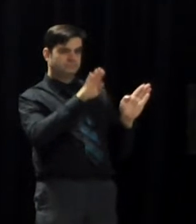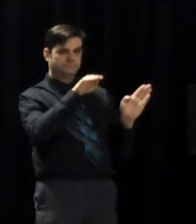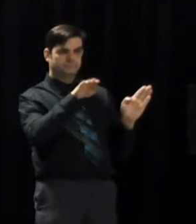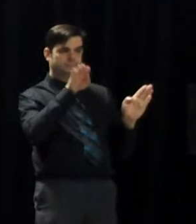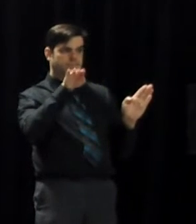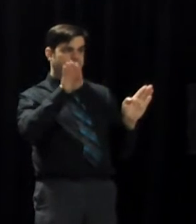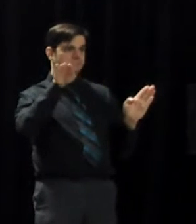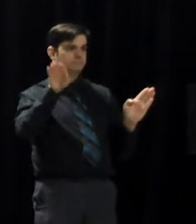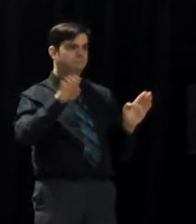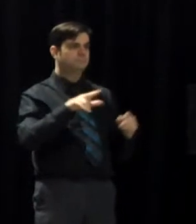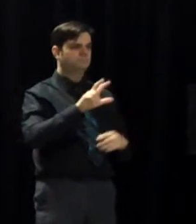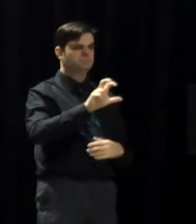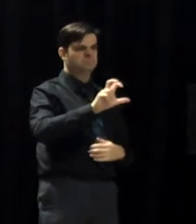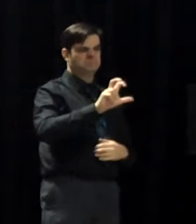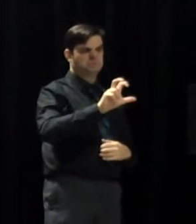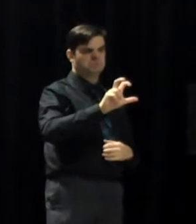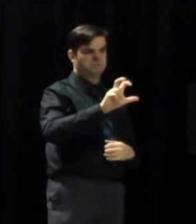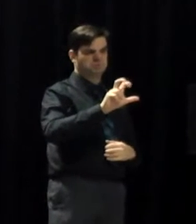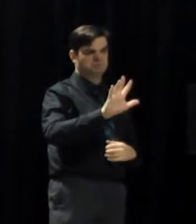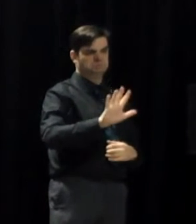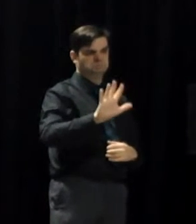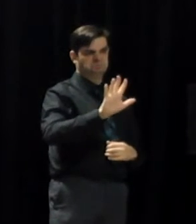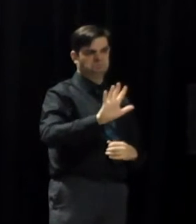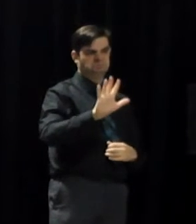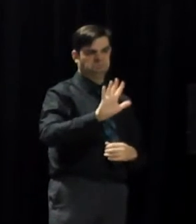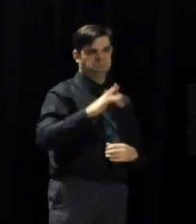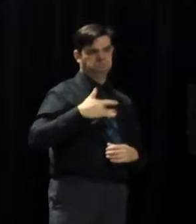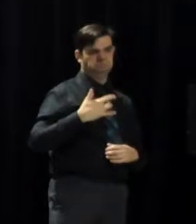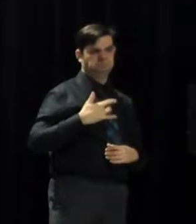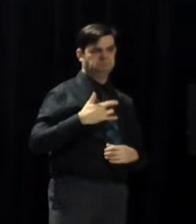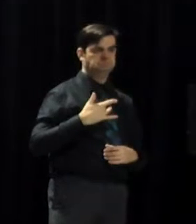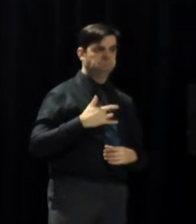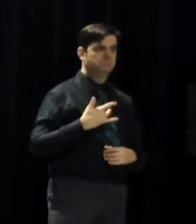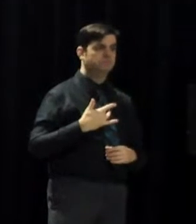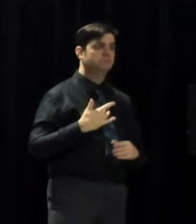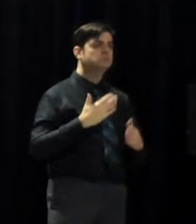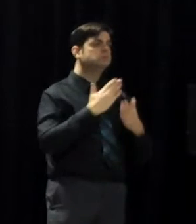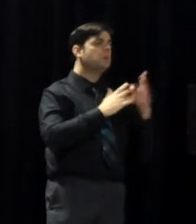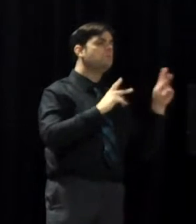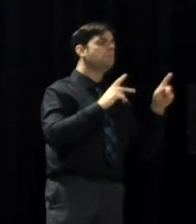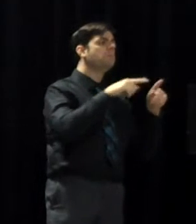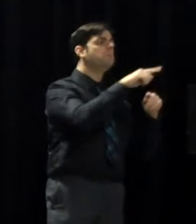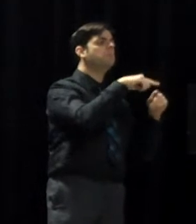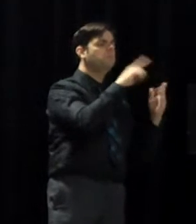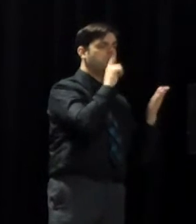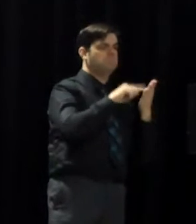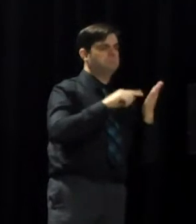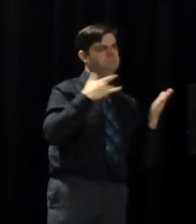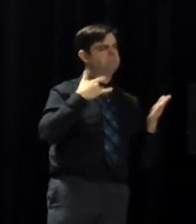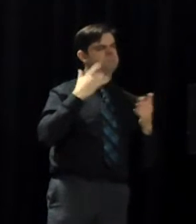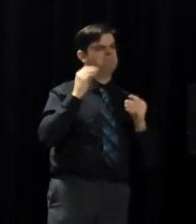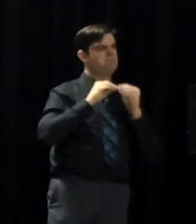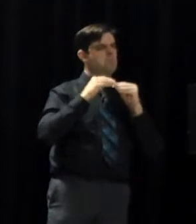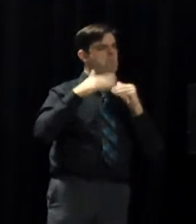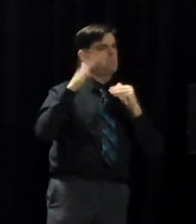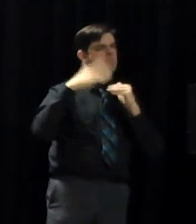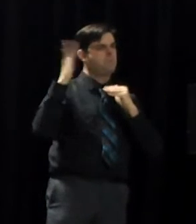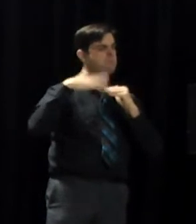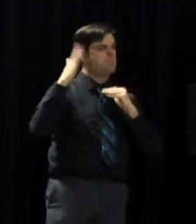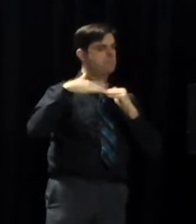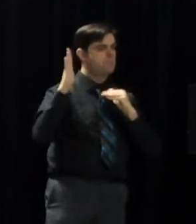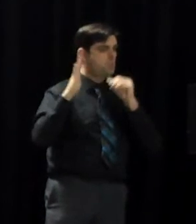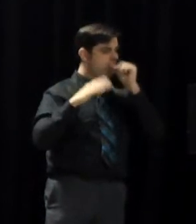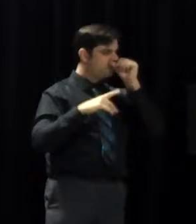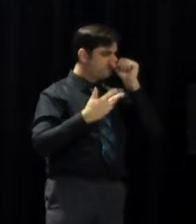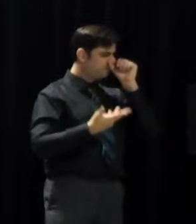Again, a lot of people are predicting worse. So we'll see if we're in the 300 range, we have a high day and we come back down, or is our range